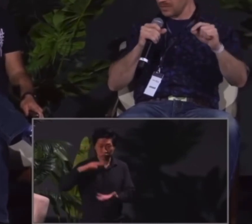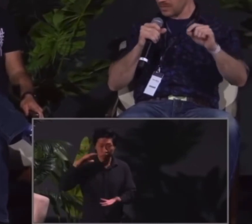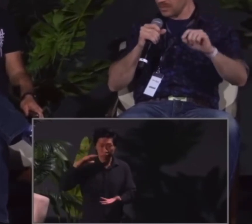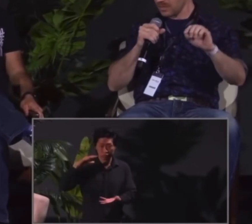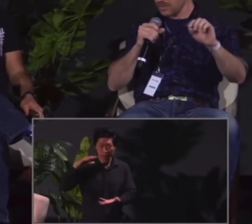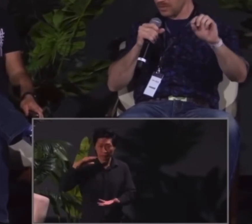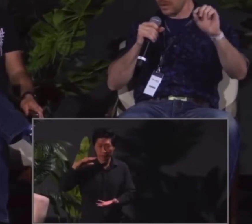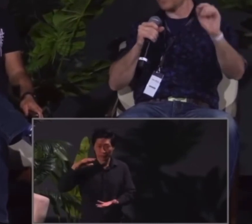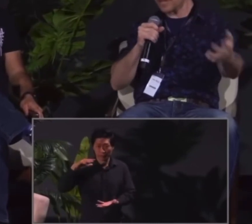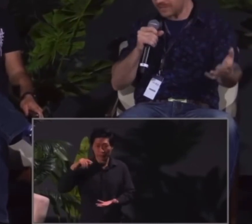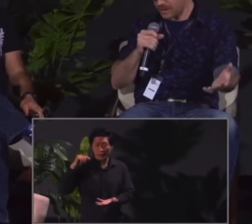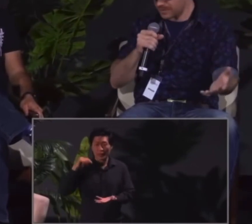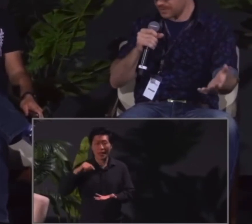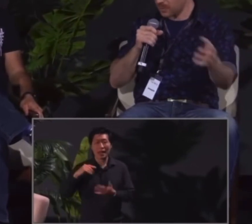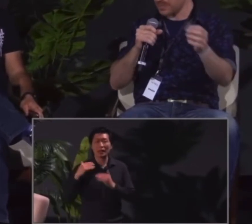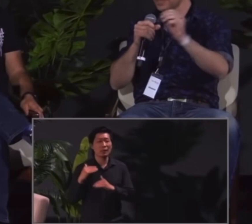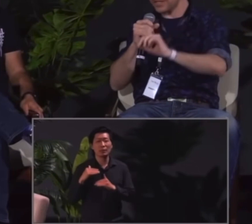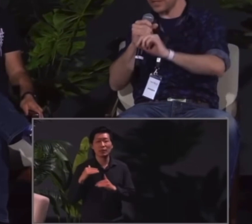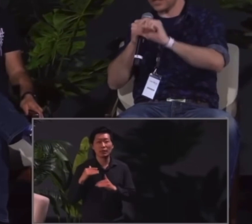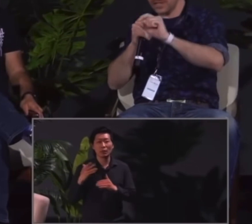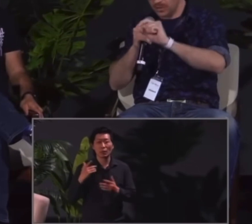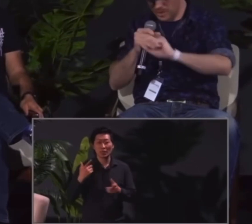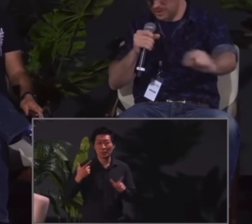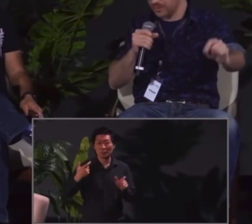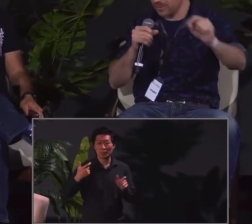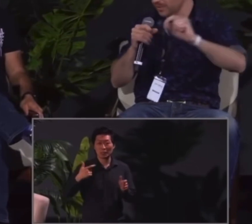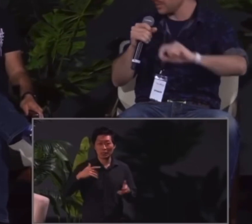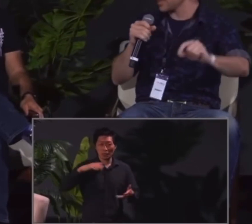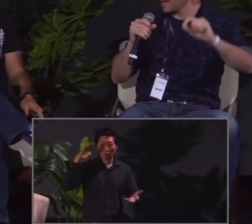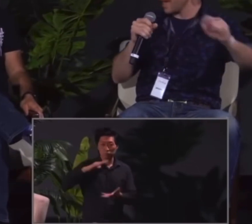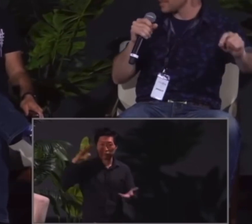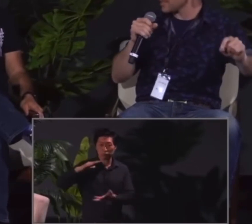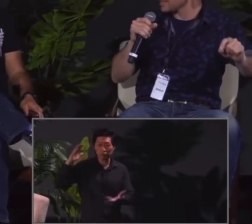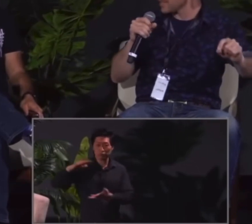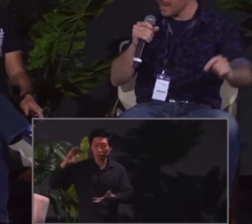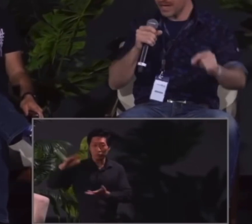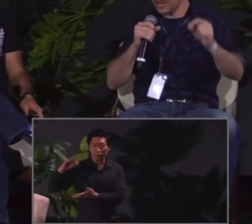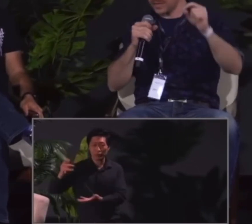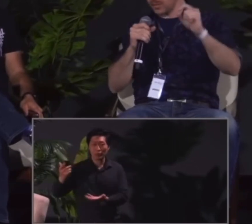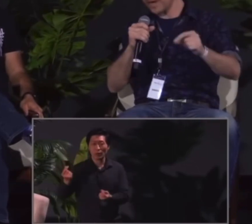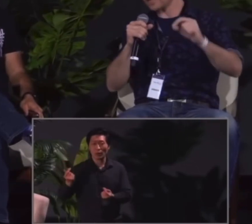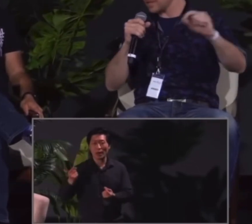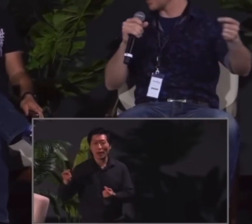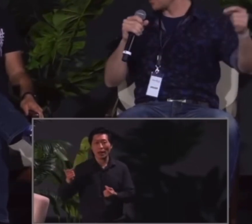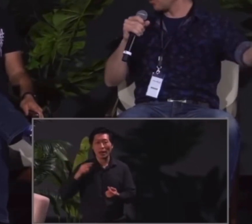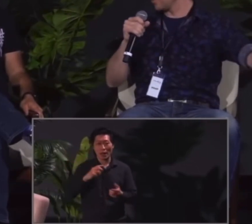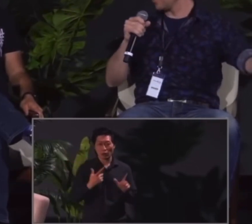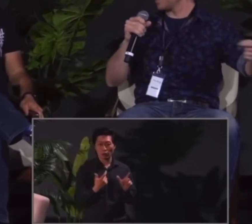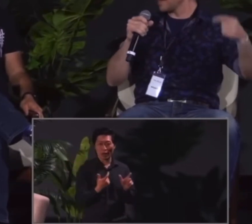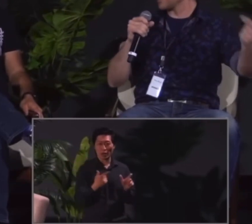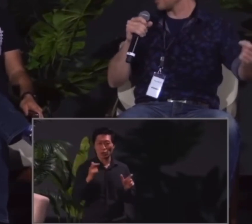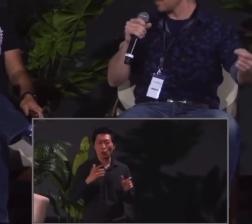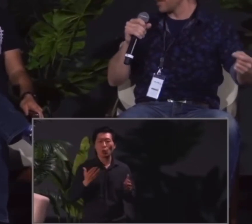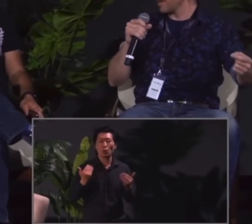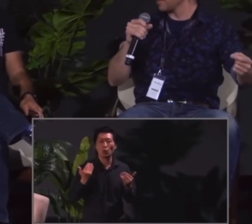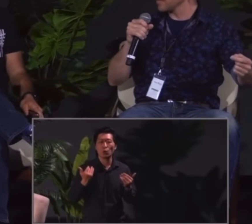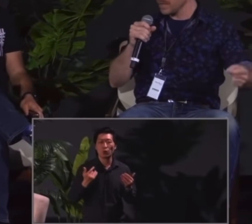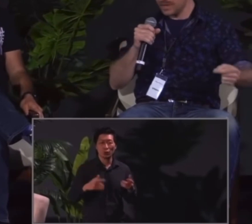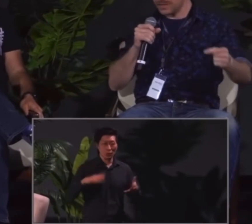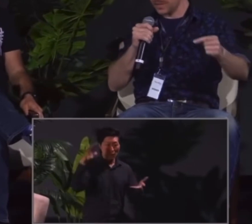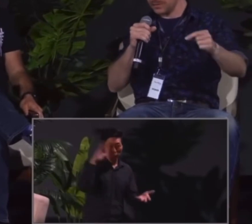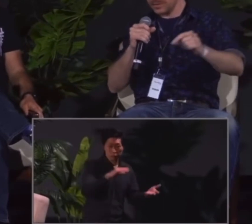the limiting factor for the speed that you can crank through those castings is the rate that you can cool them as they're coming